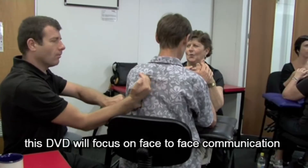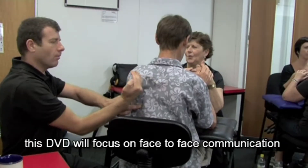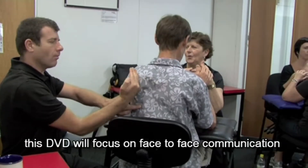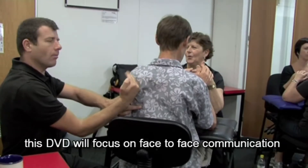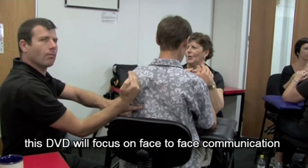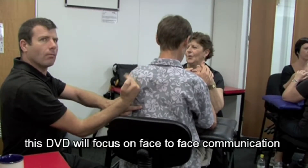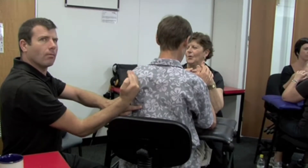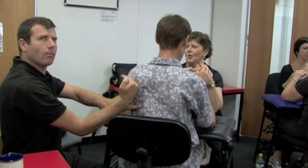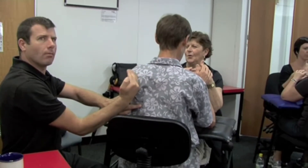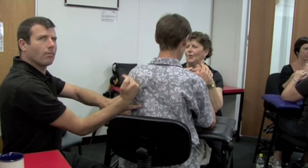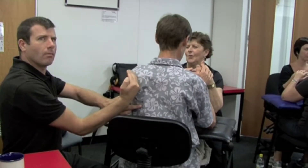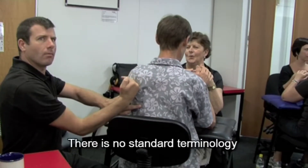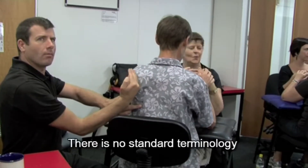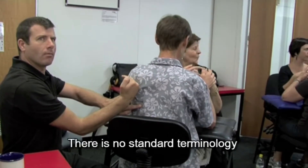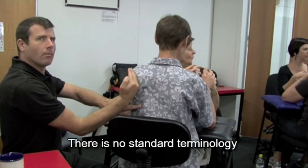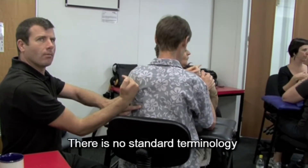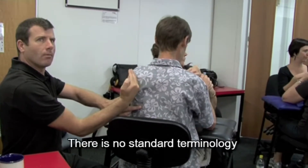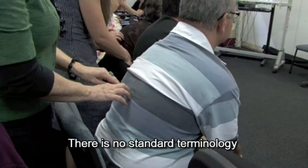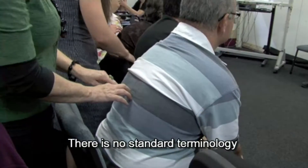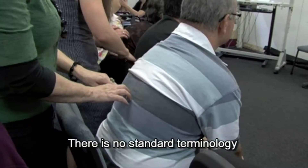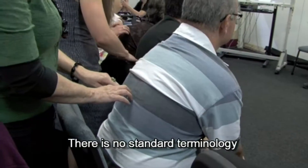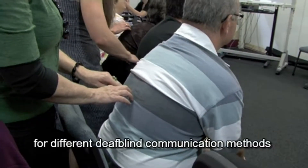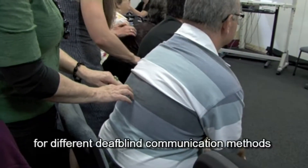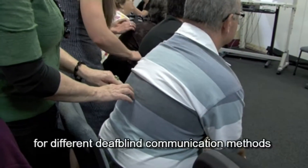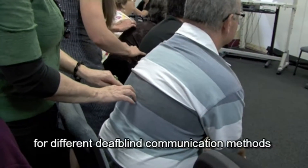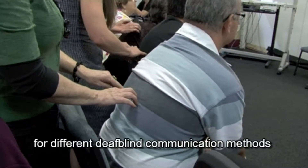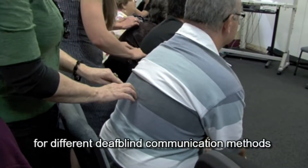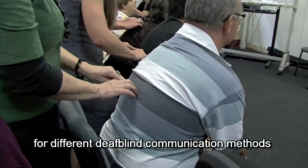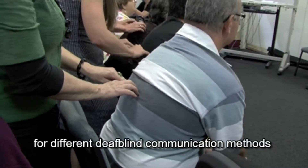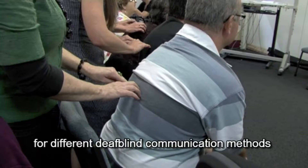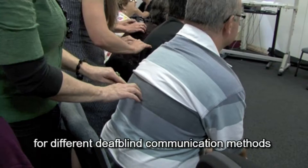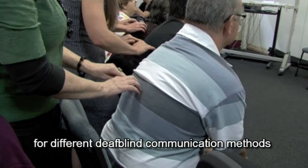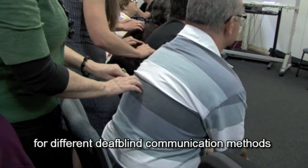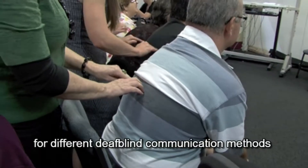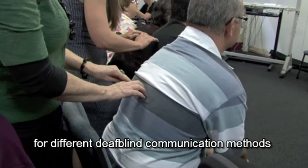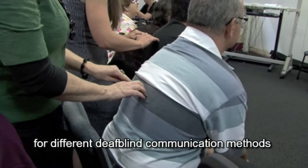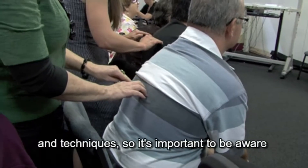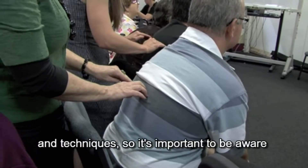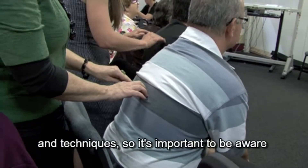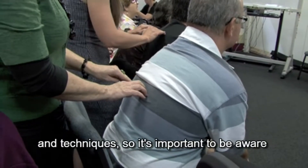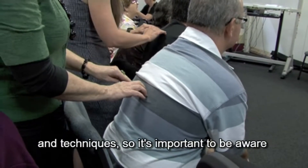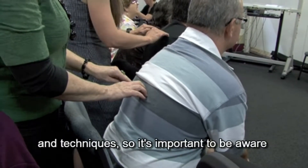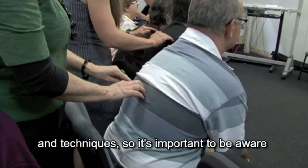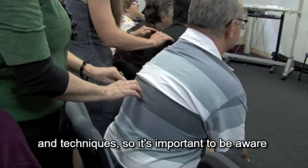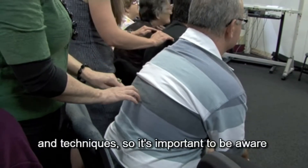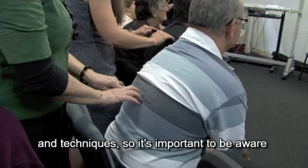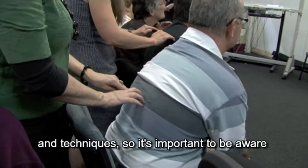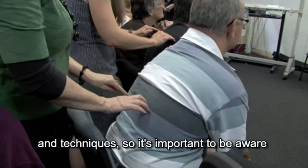communication. There is no standard terminology for different deafblind communication methods and techniques, so it's important to